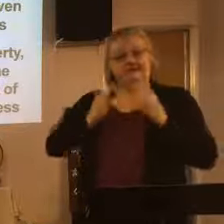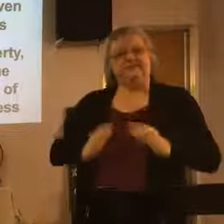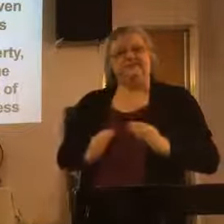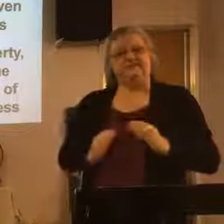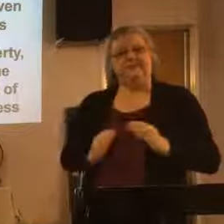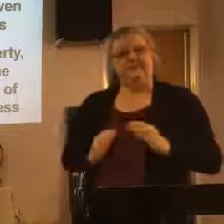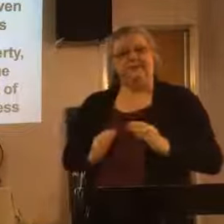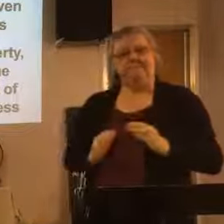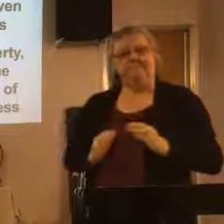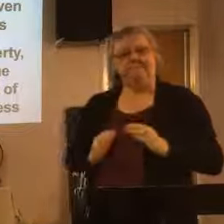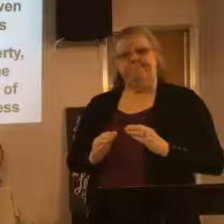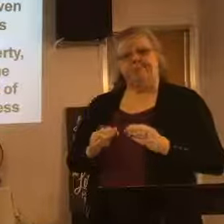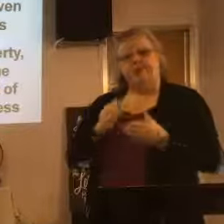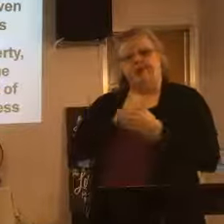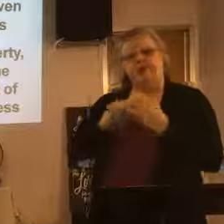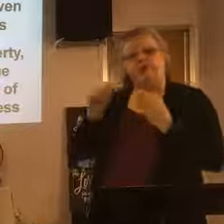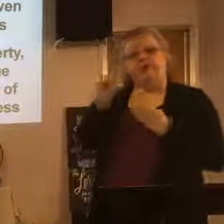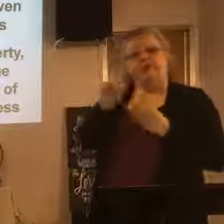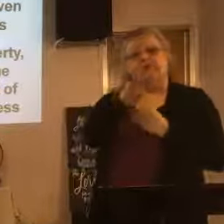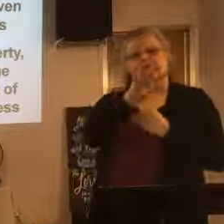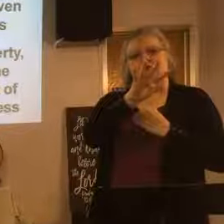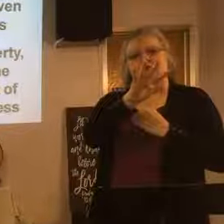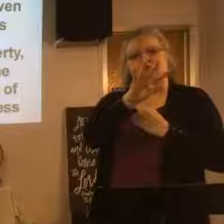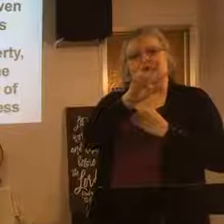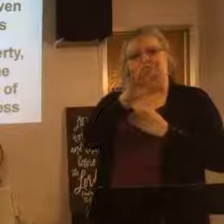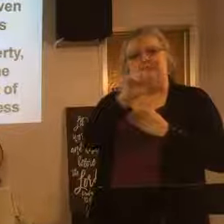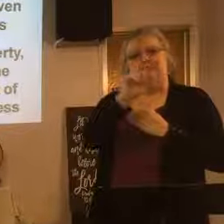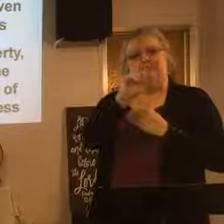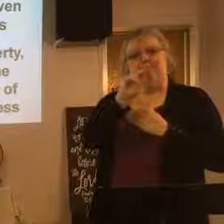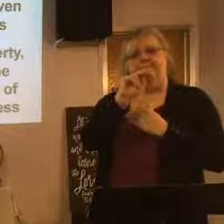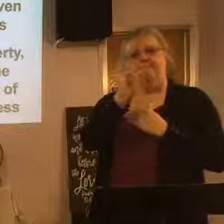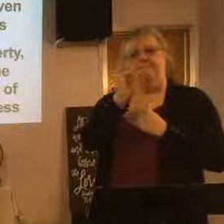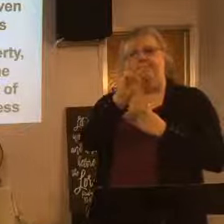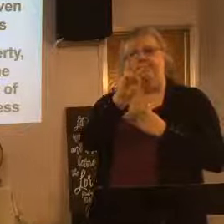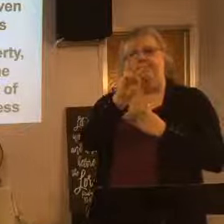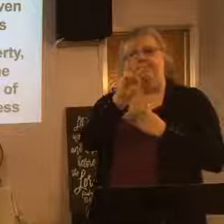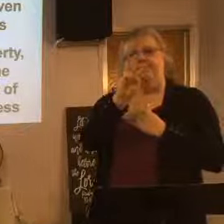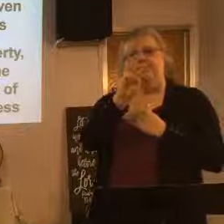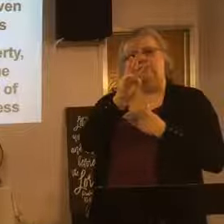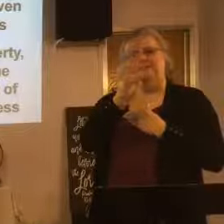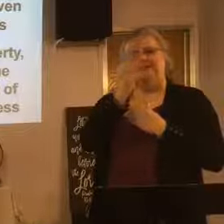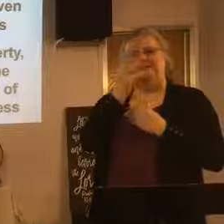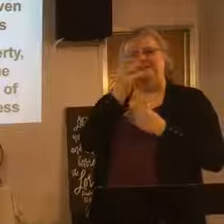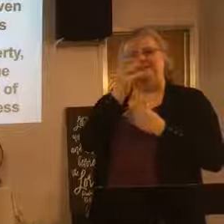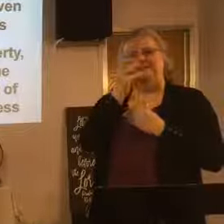citizenships. Verse 24, you'll find Matthew 16, verse